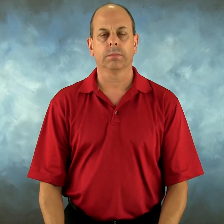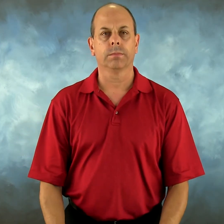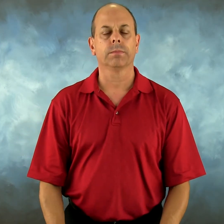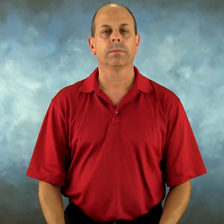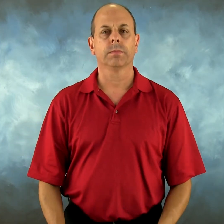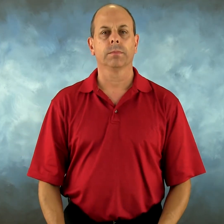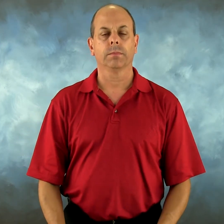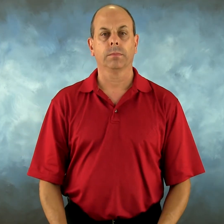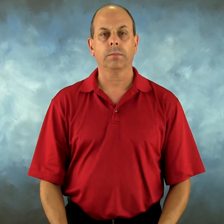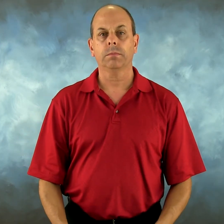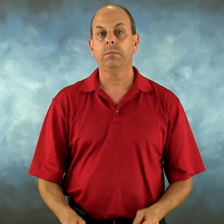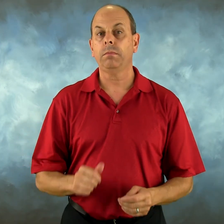members.